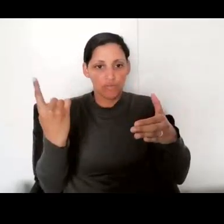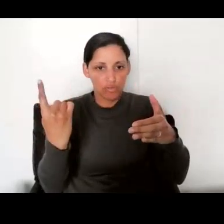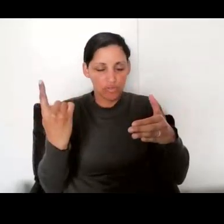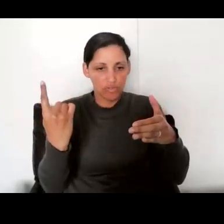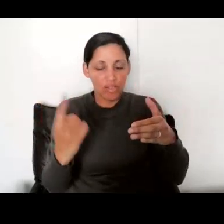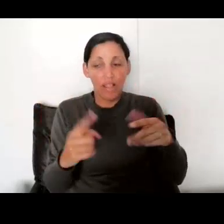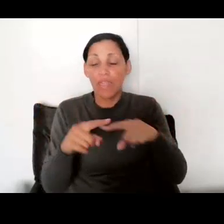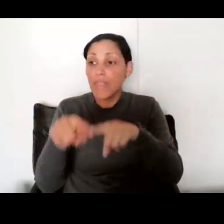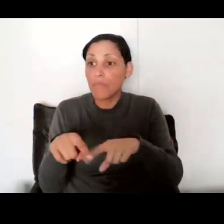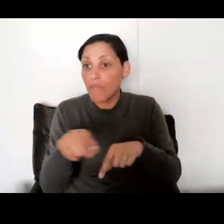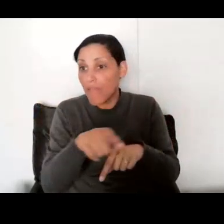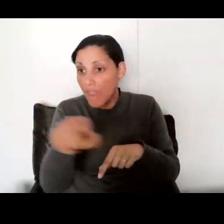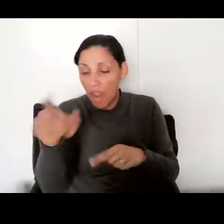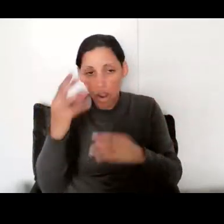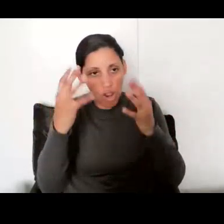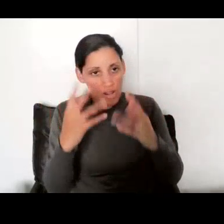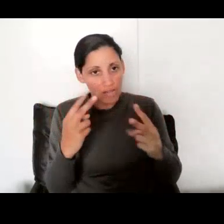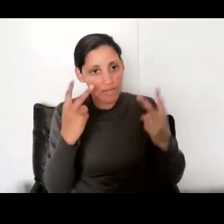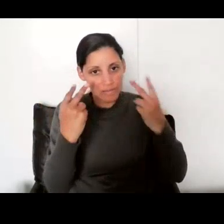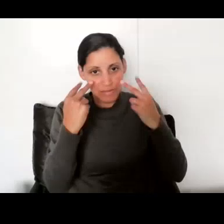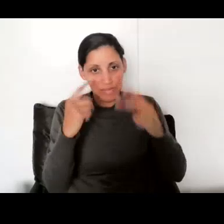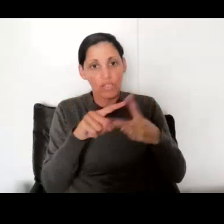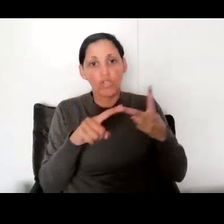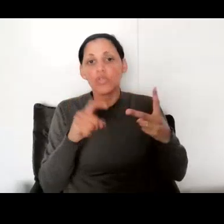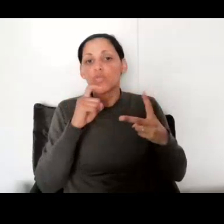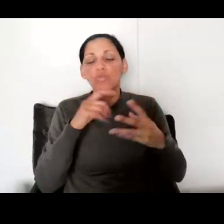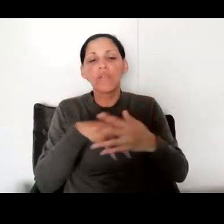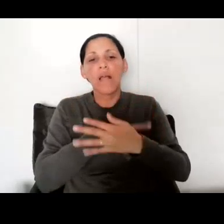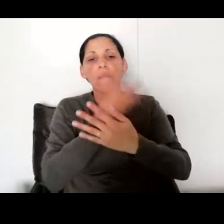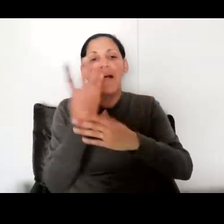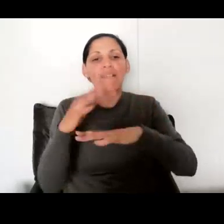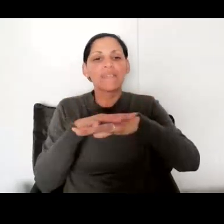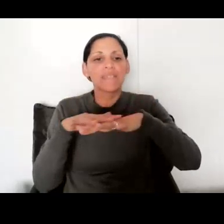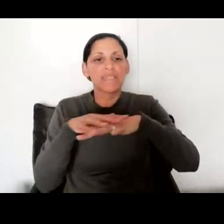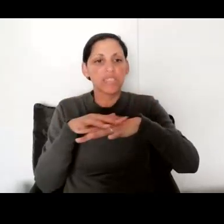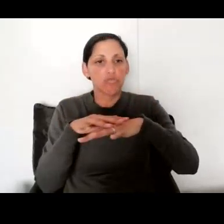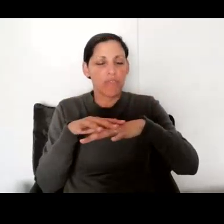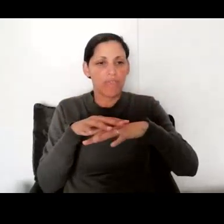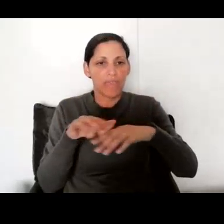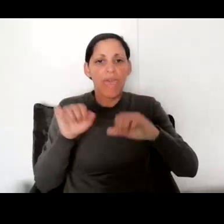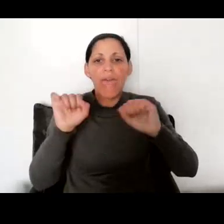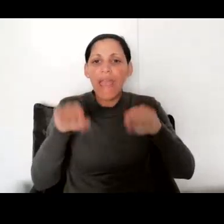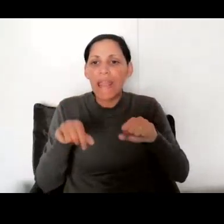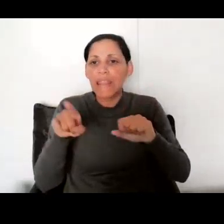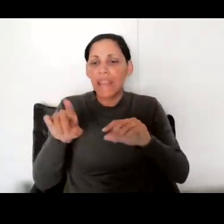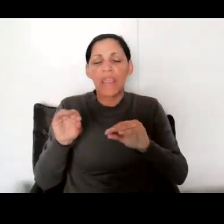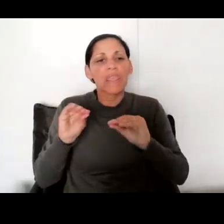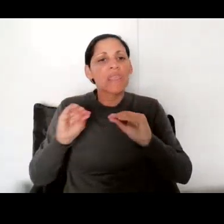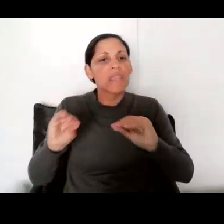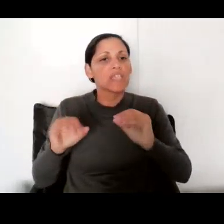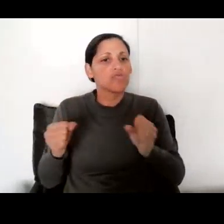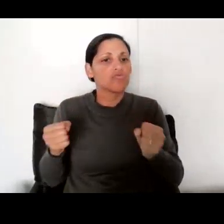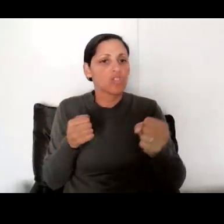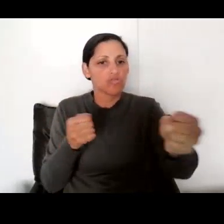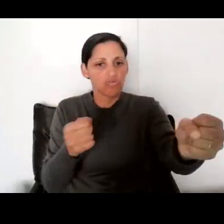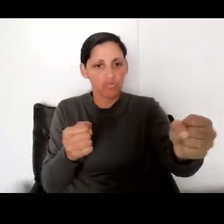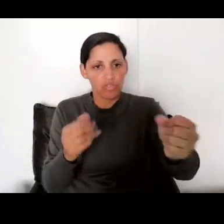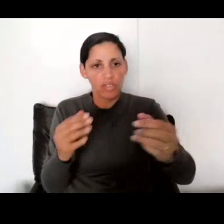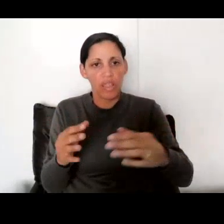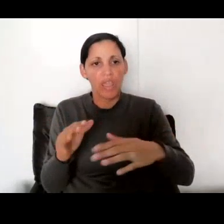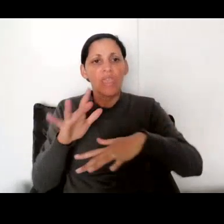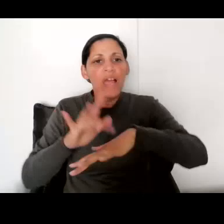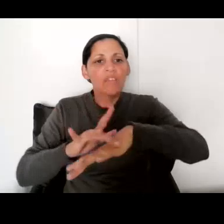it. Use multisensory like teaching strategies that can engage learners with touch,